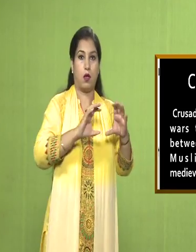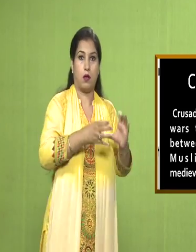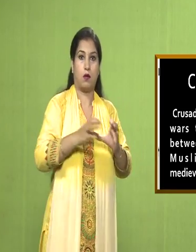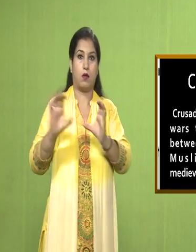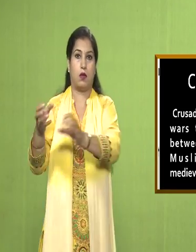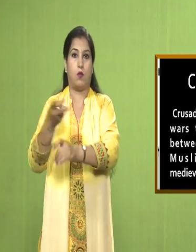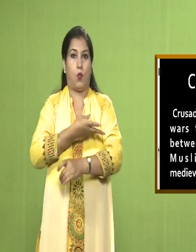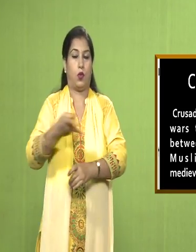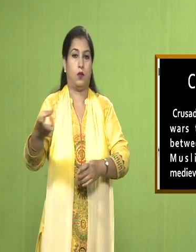the religions.